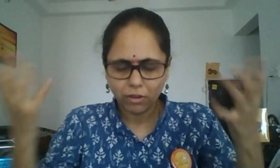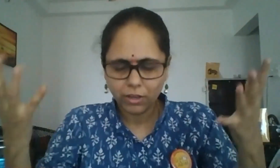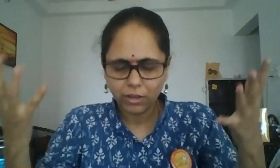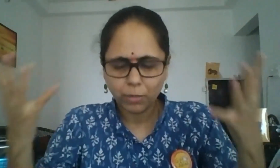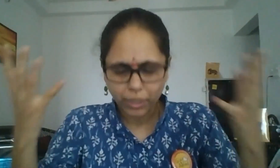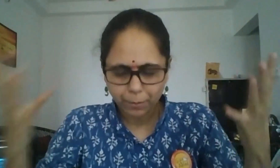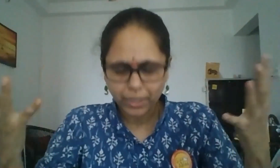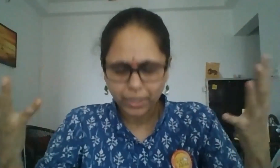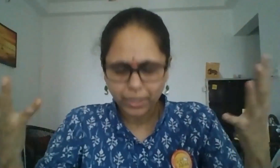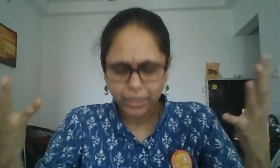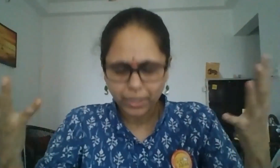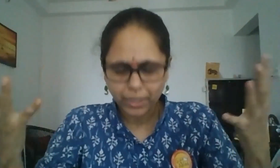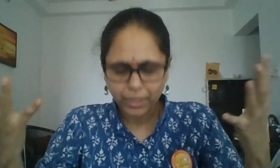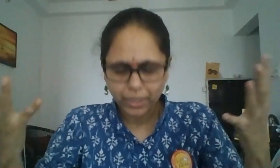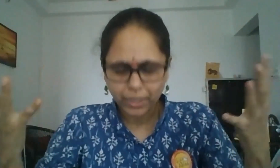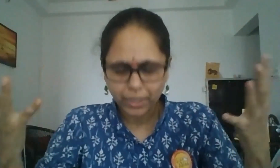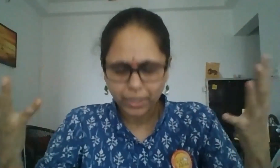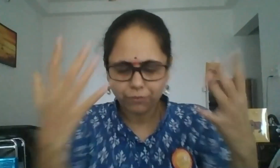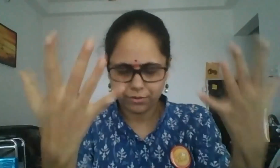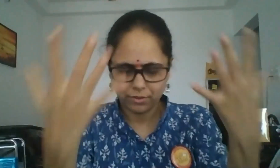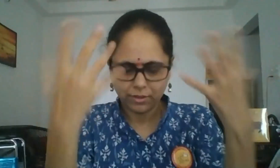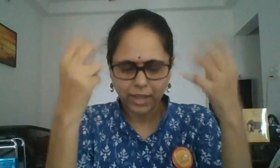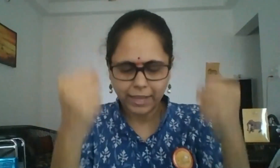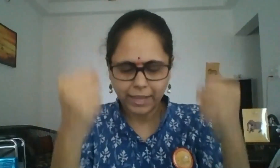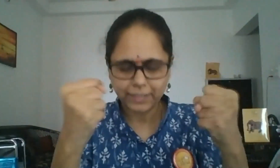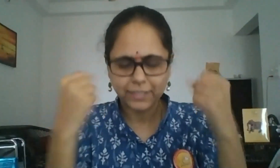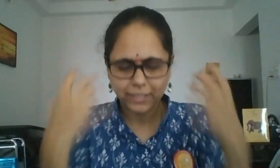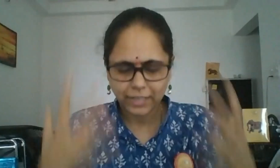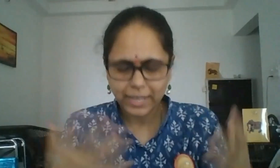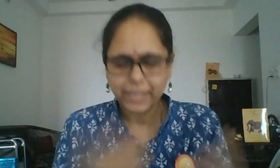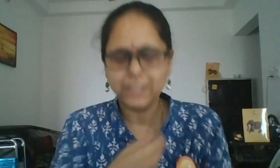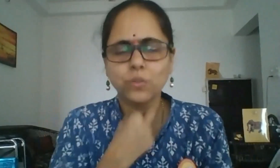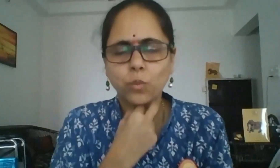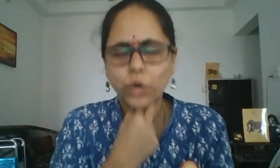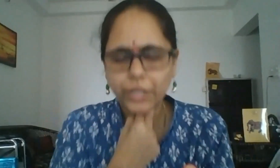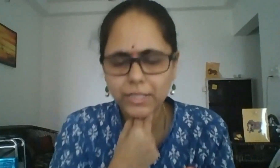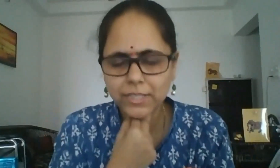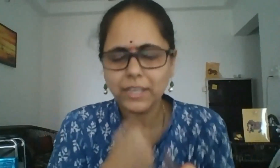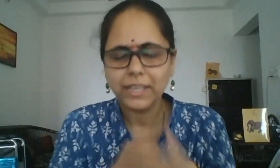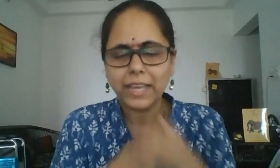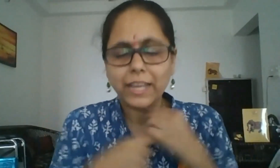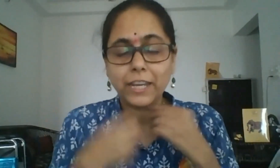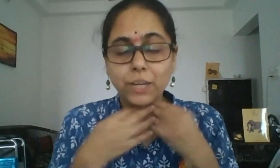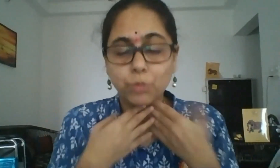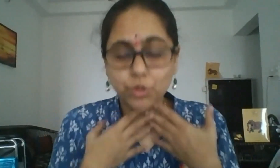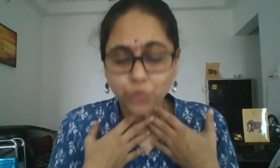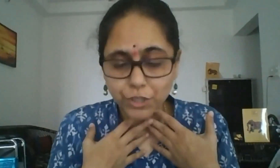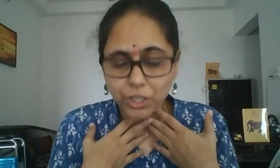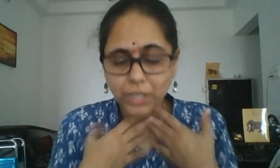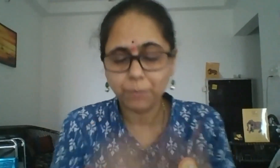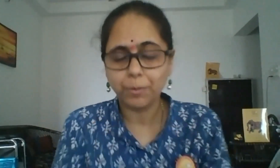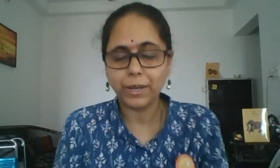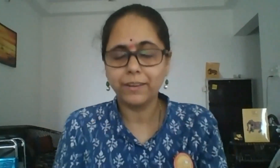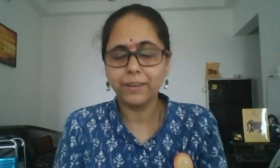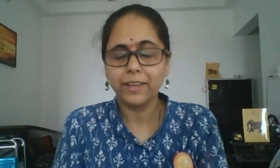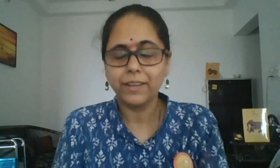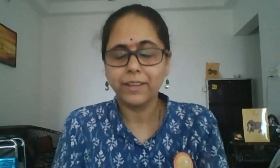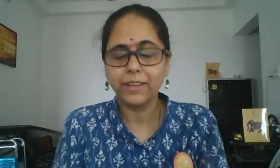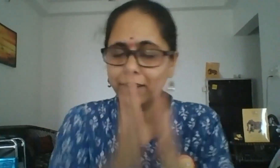body parts. Make best use of hands, legs, voice. Can I read books for visually impaired? Can I learn